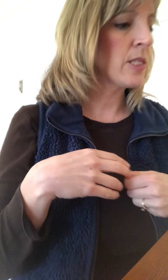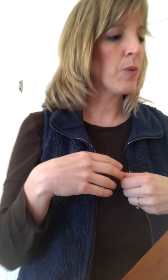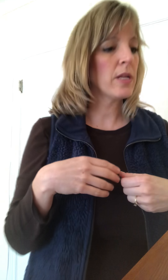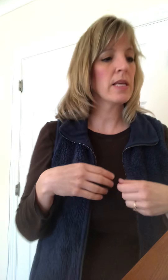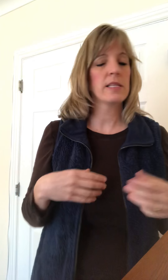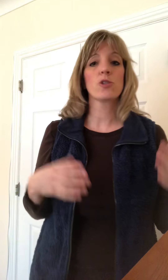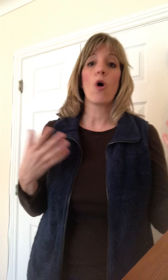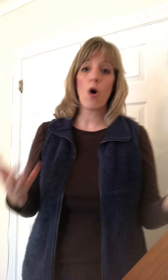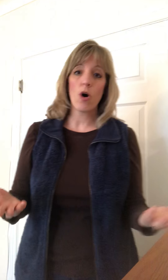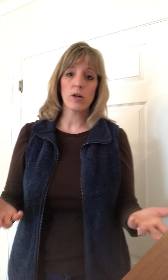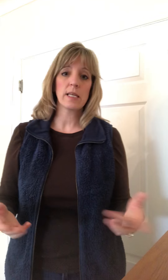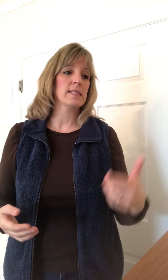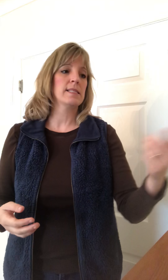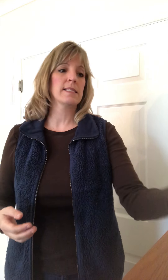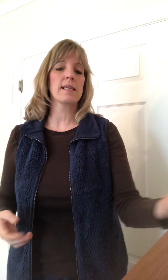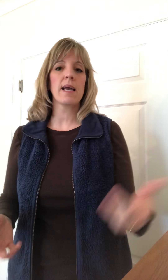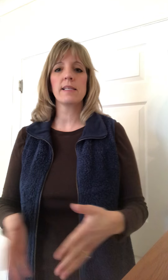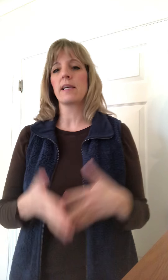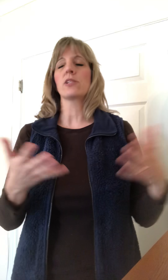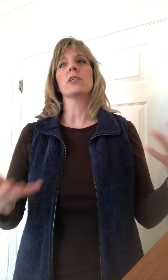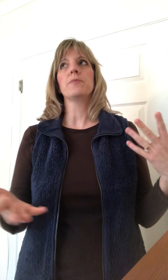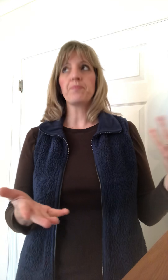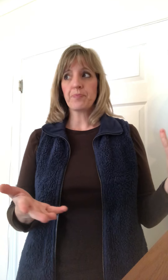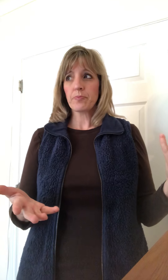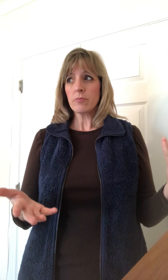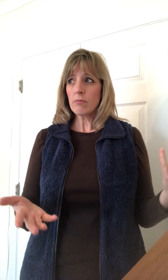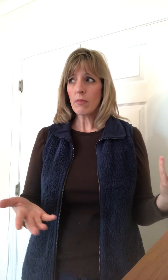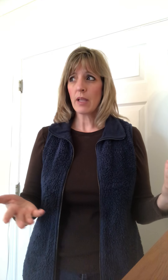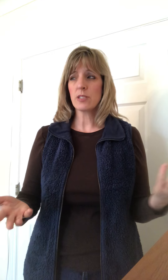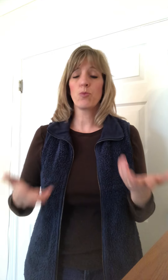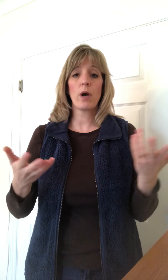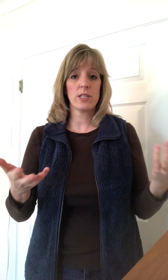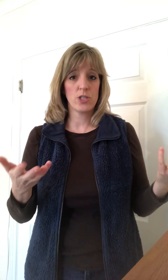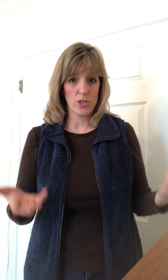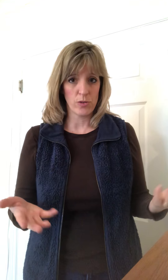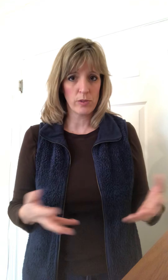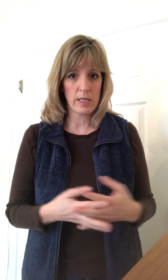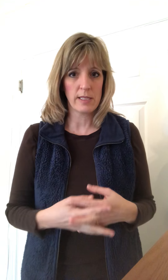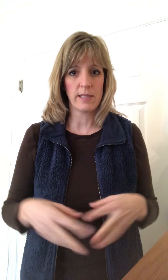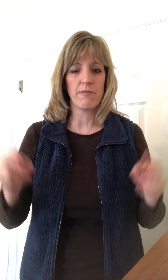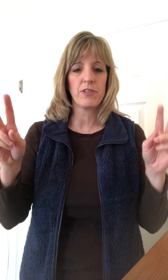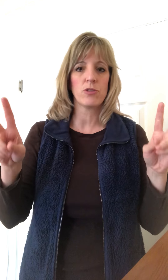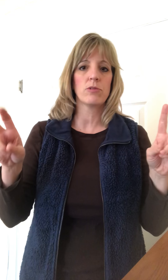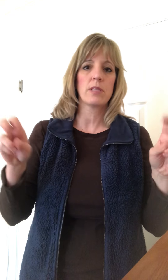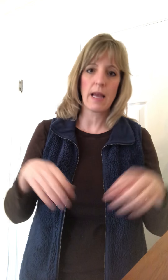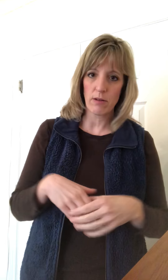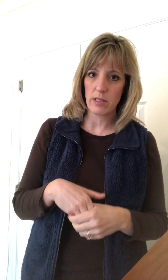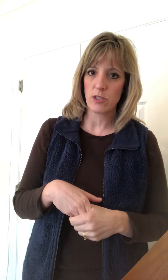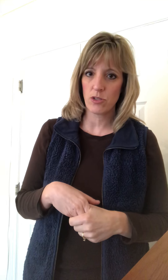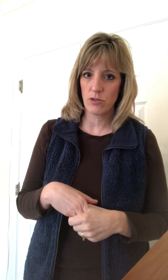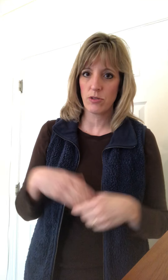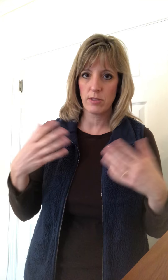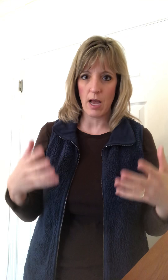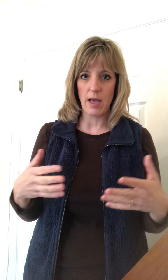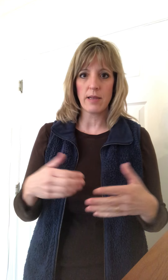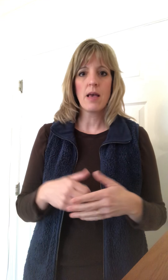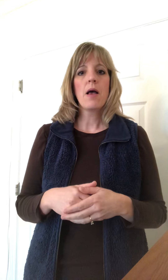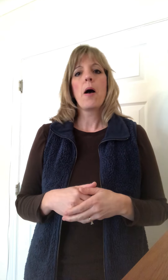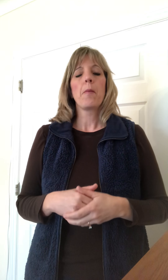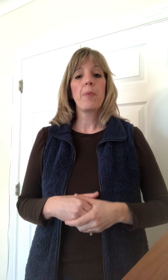one is called, it's the sign, it's what do is the official title of this sign,